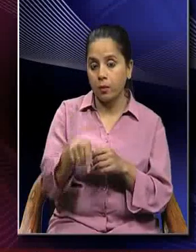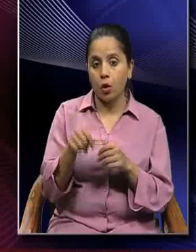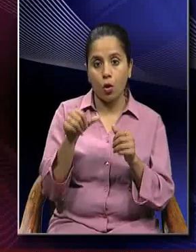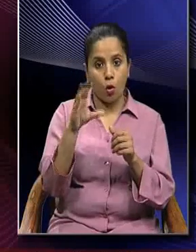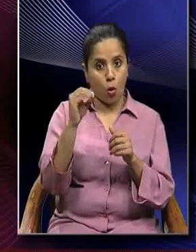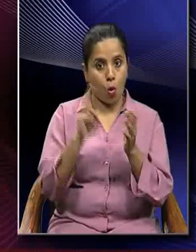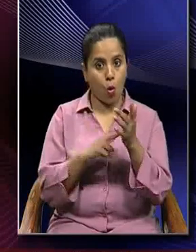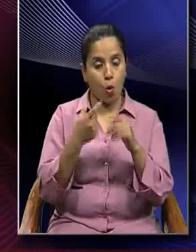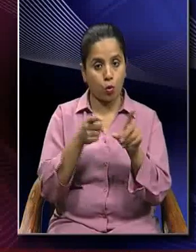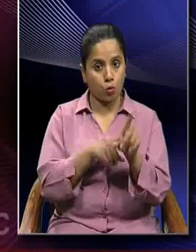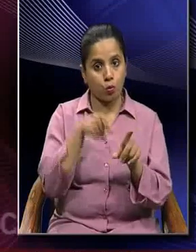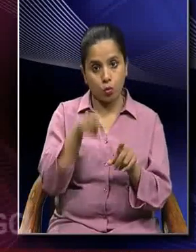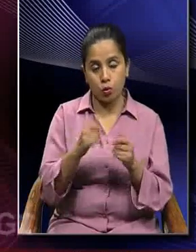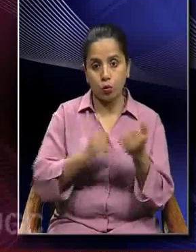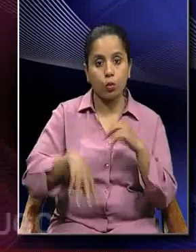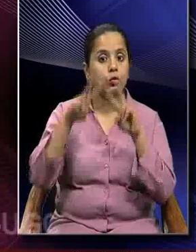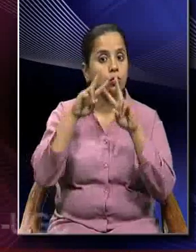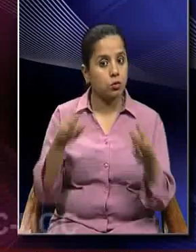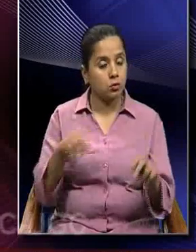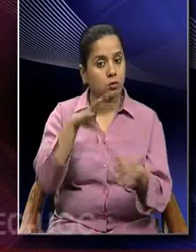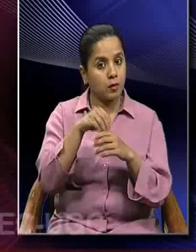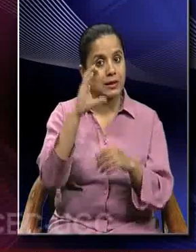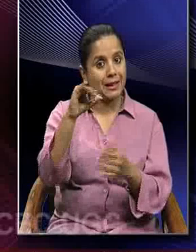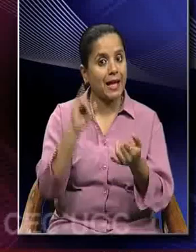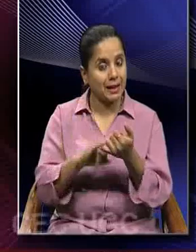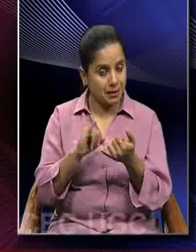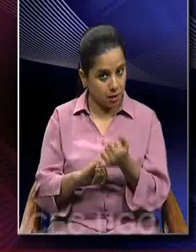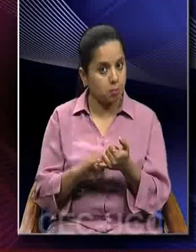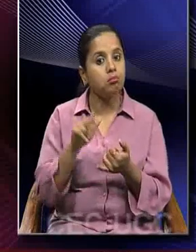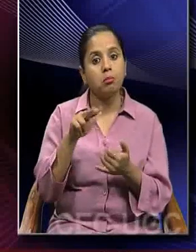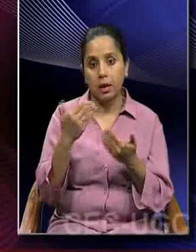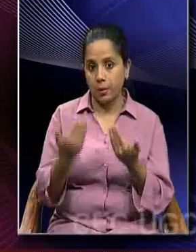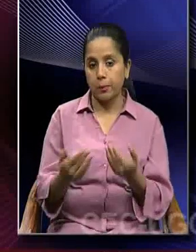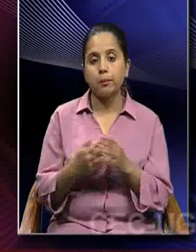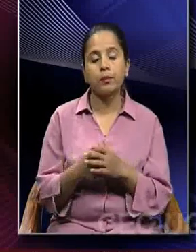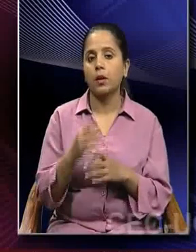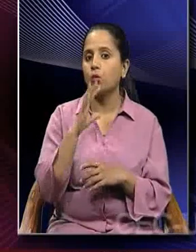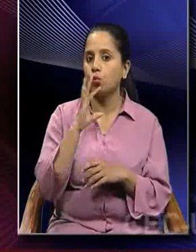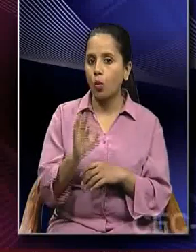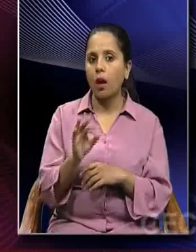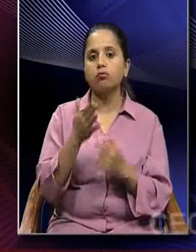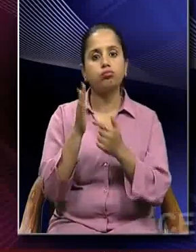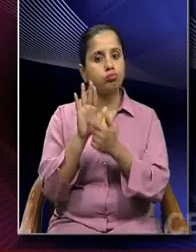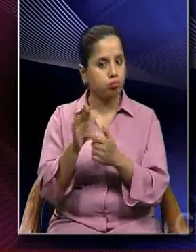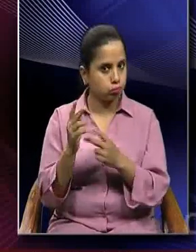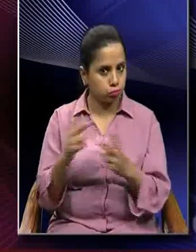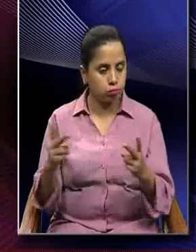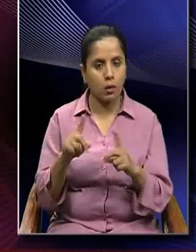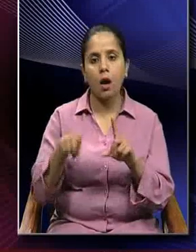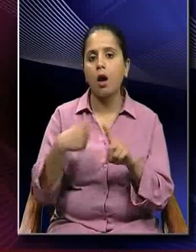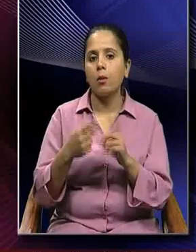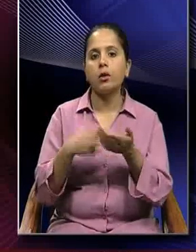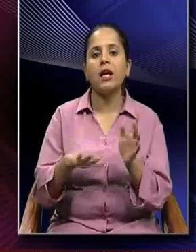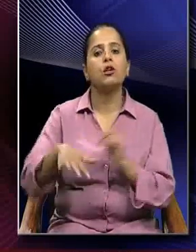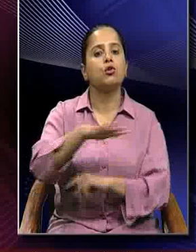for social research in CSS is that of realist orientation about the nature of